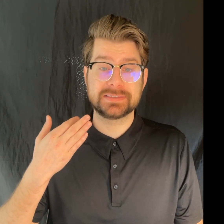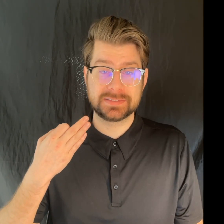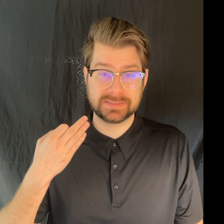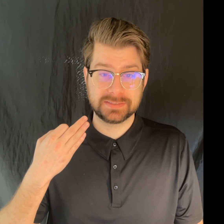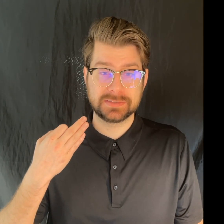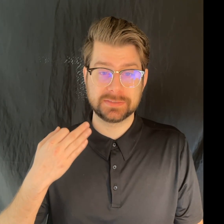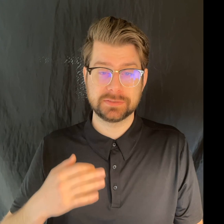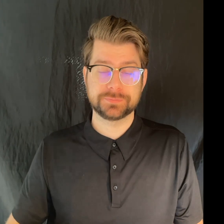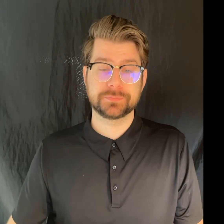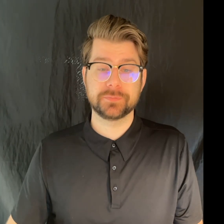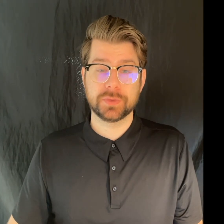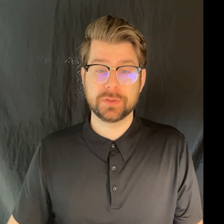cats,